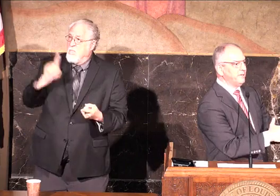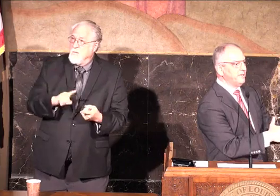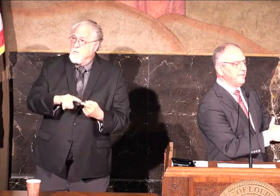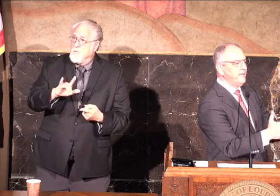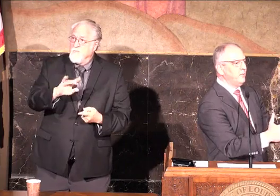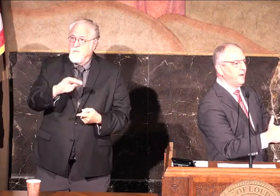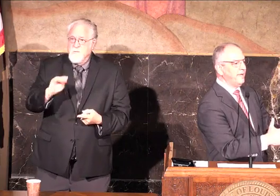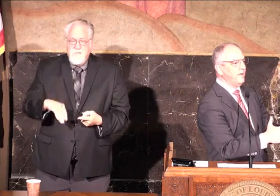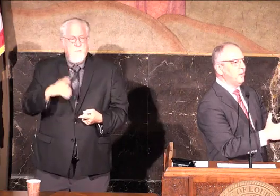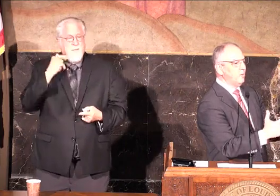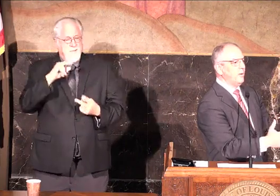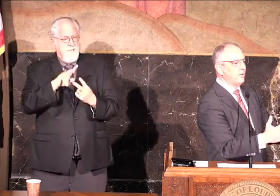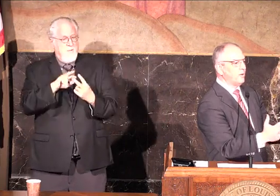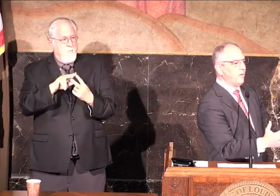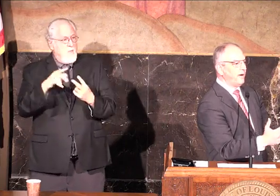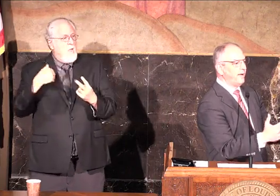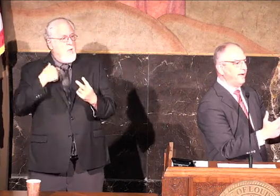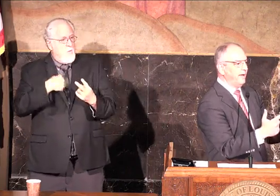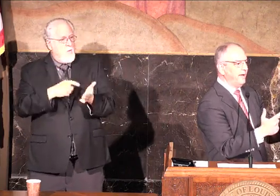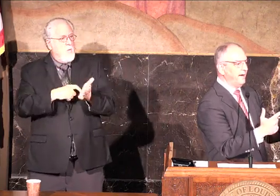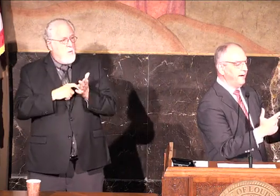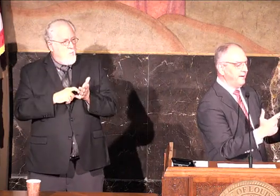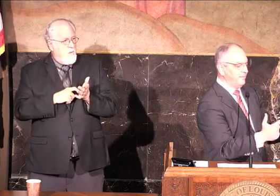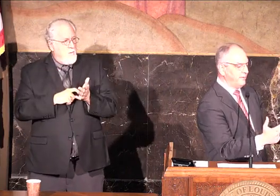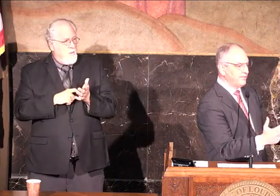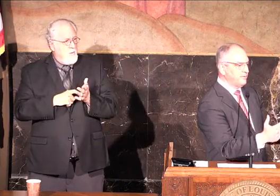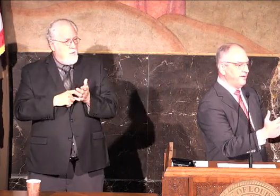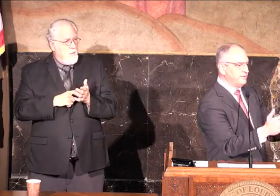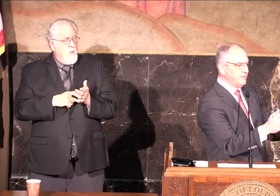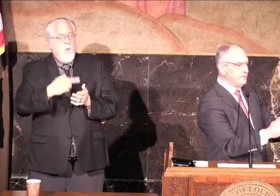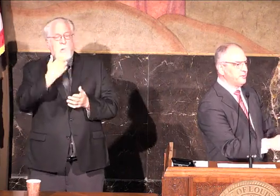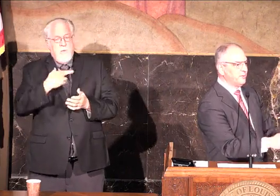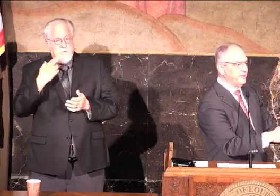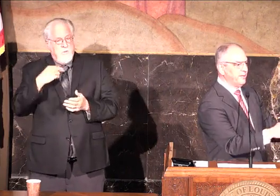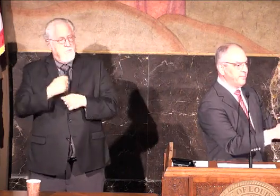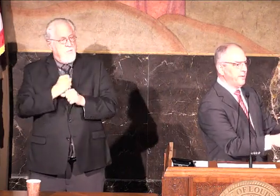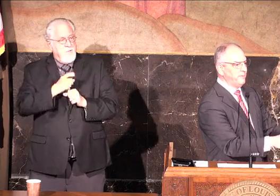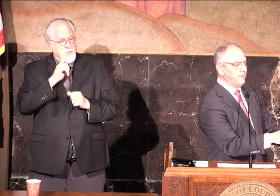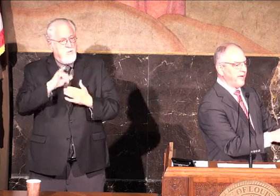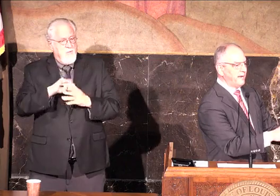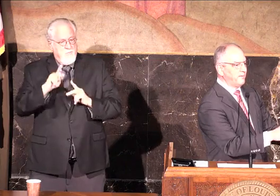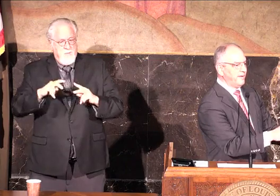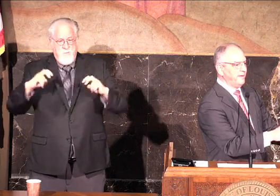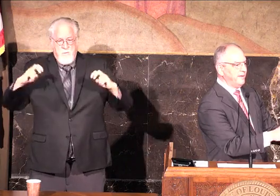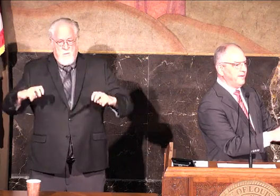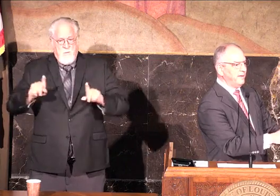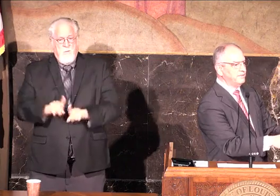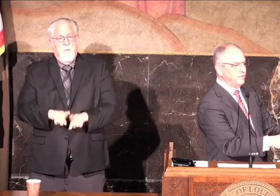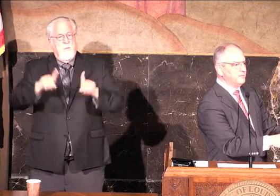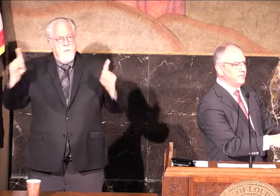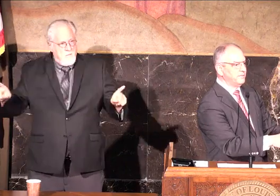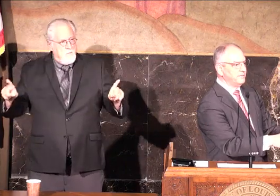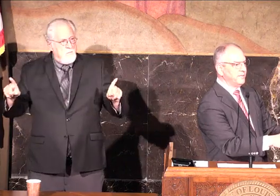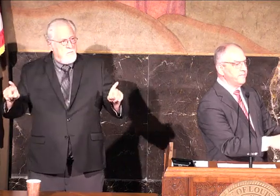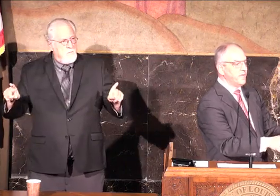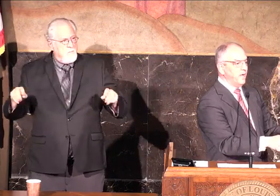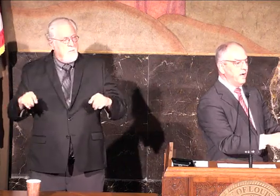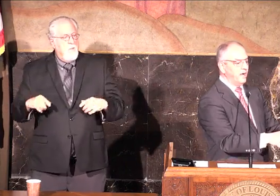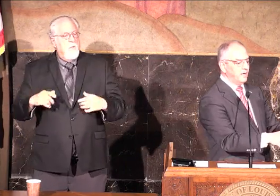25%, because either way, we are requiring restaurants to ensure that people are adequately social